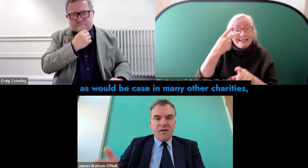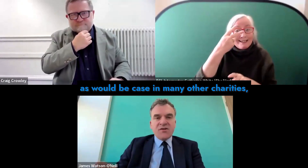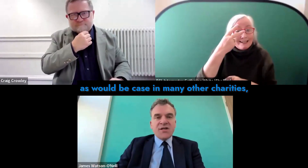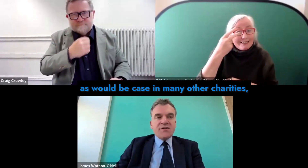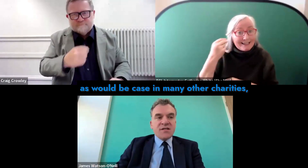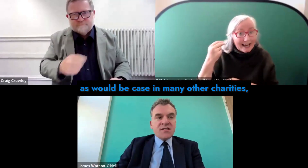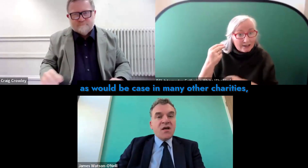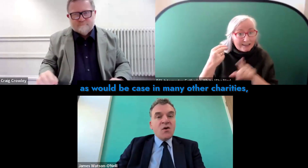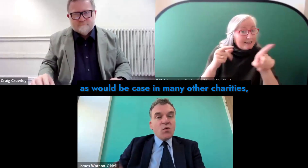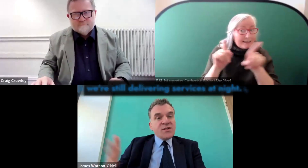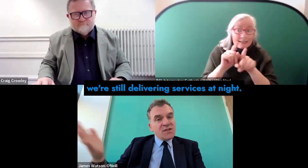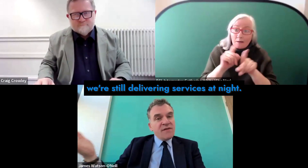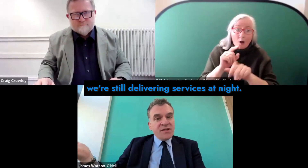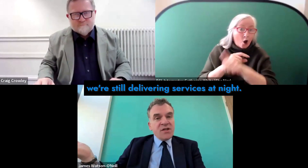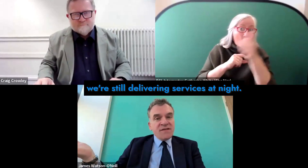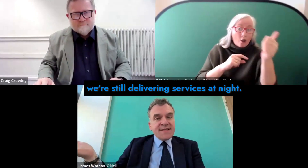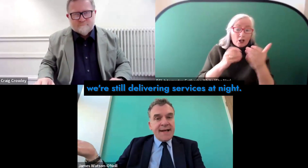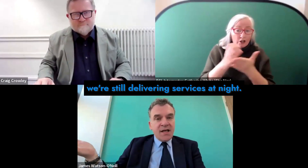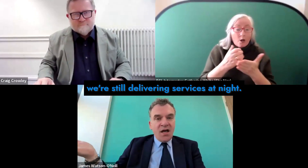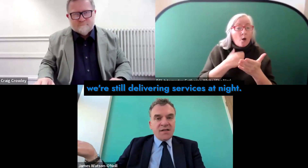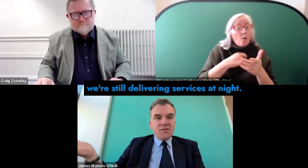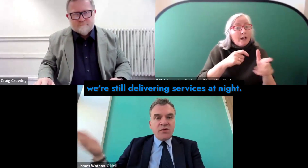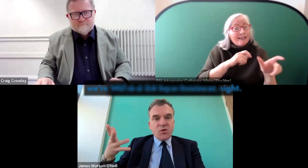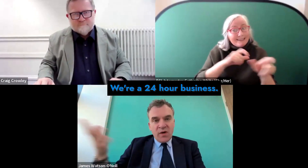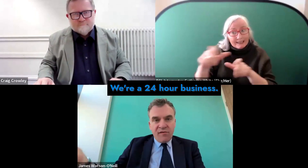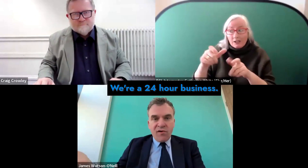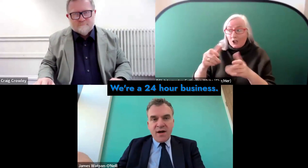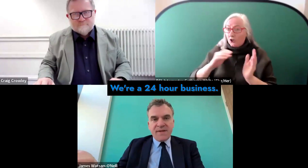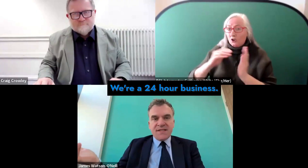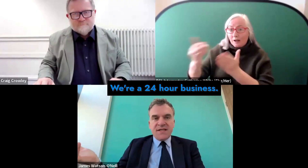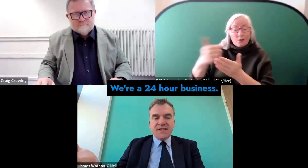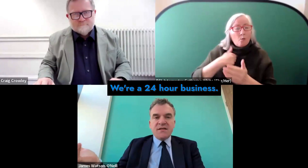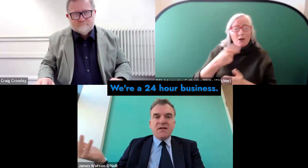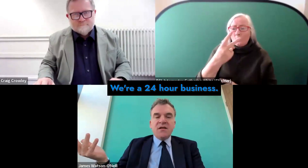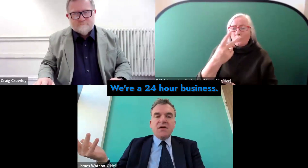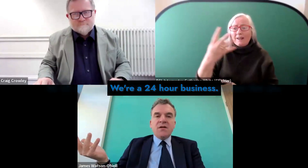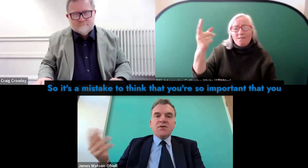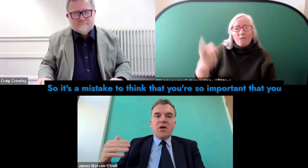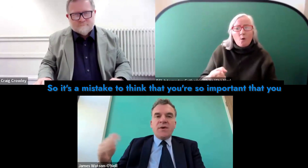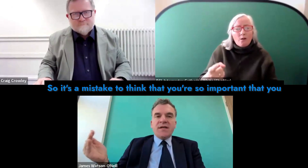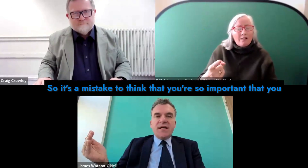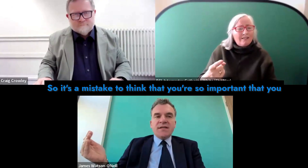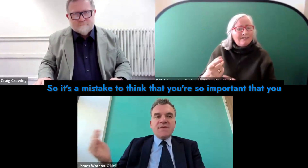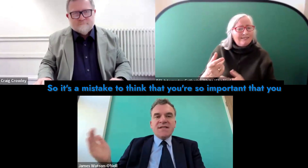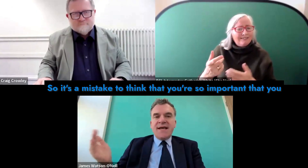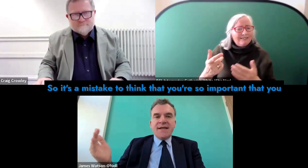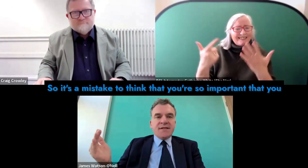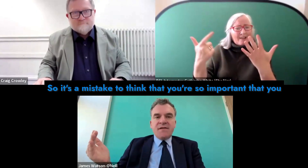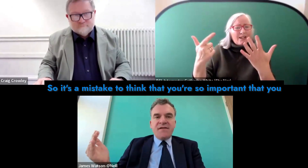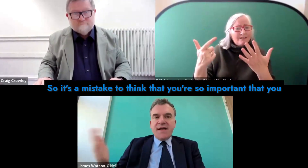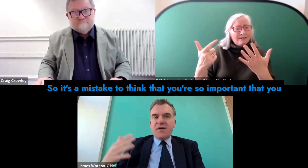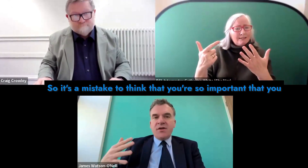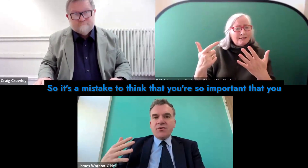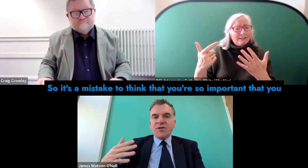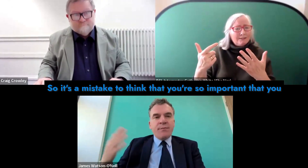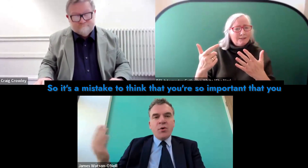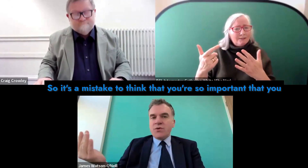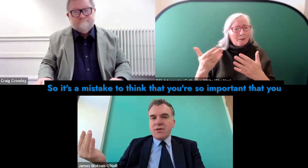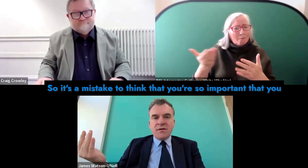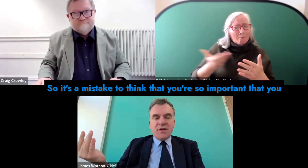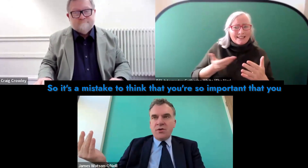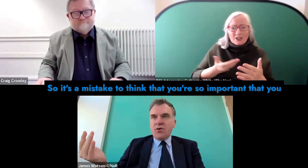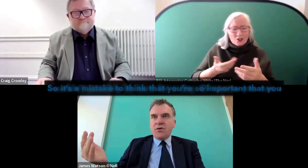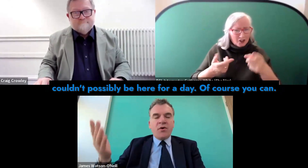the case in many other charities, we're still delivering services at night. We're a 24-hour business. So it's a mistake to think that you're